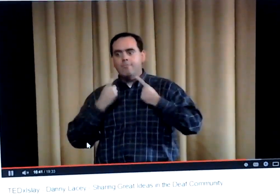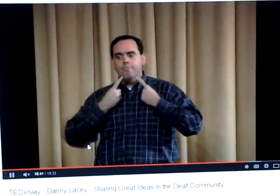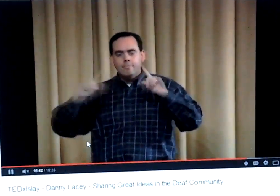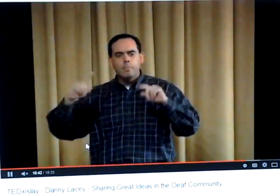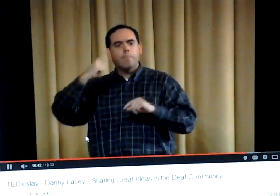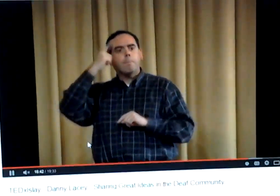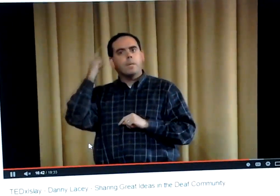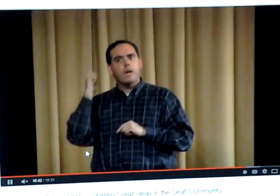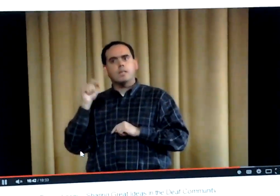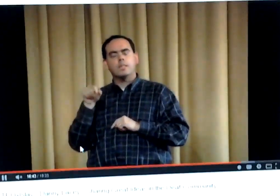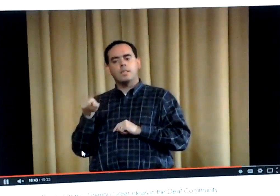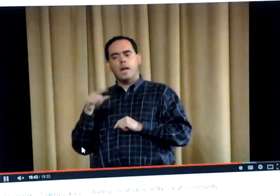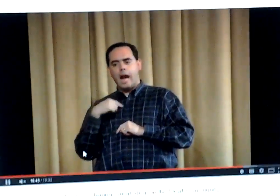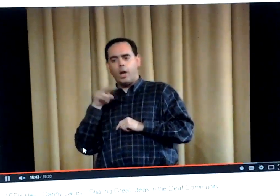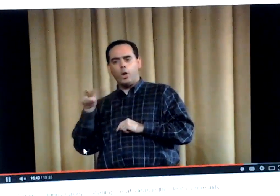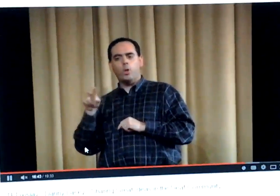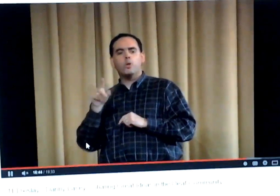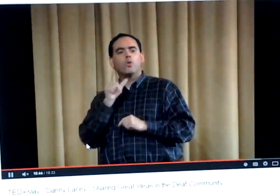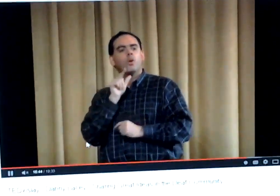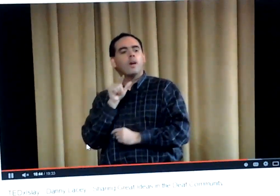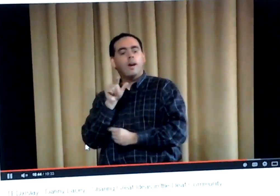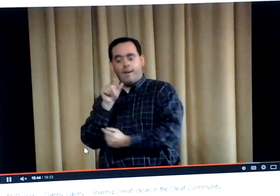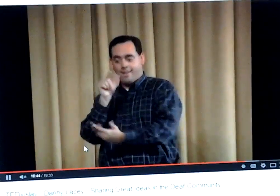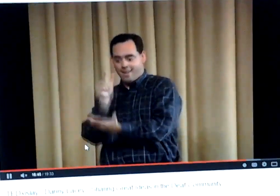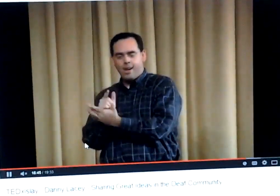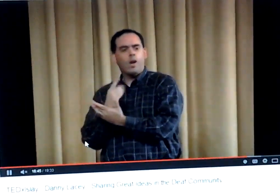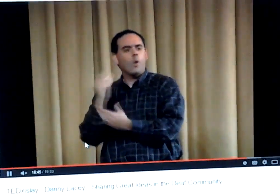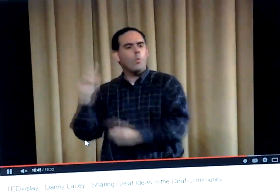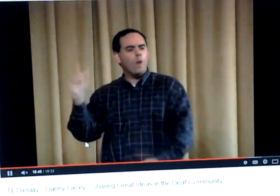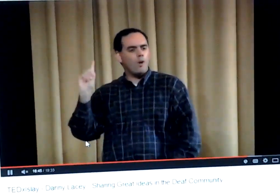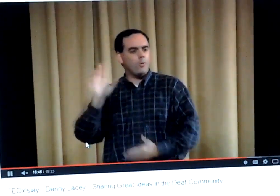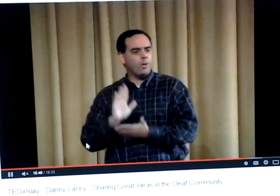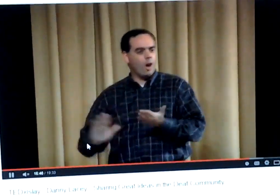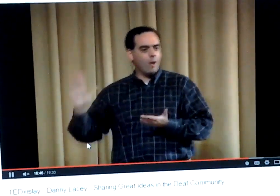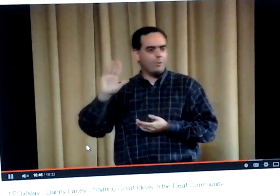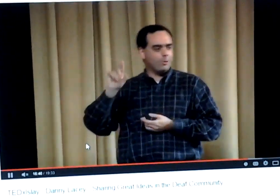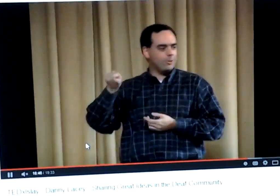so when they finished, they had a business education and community education.